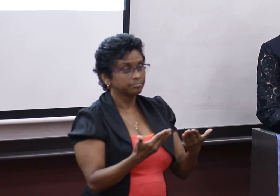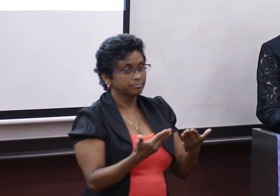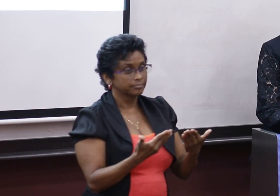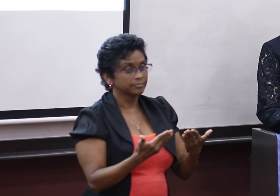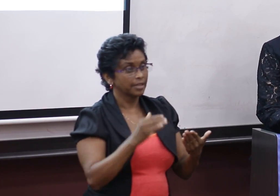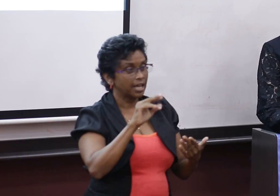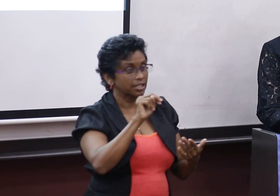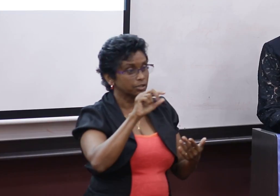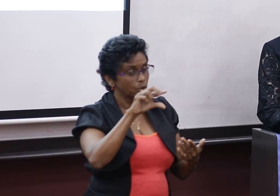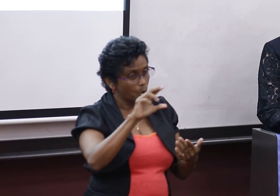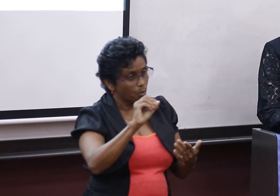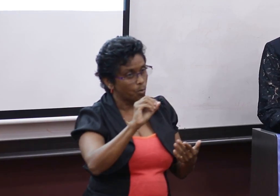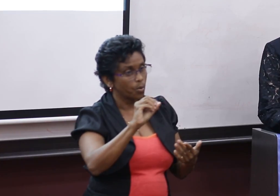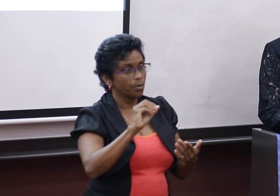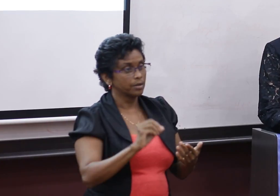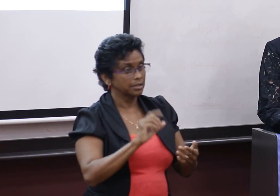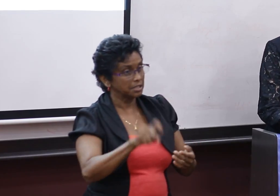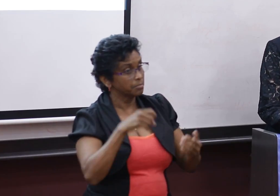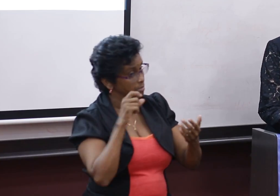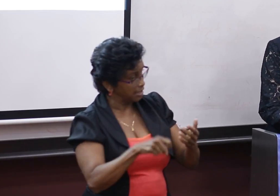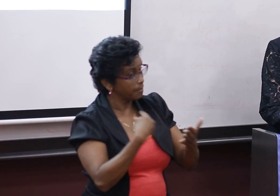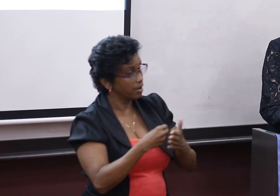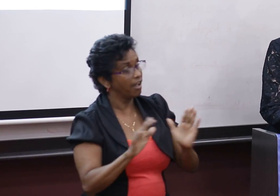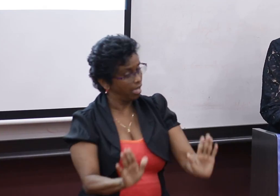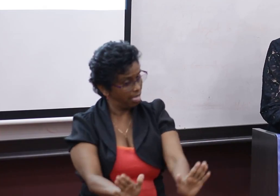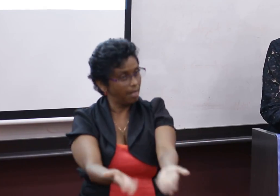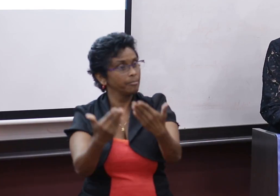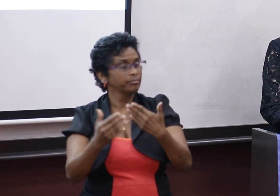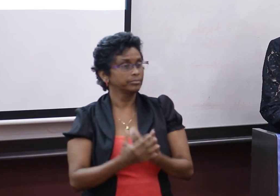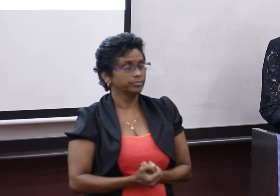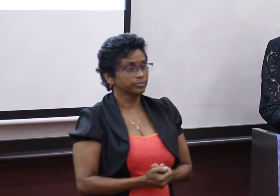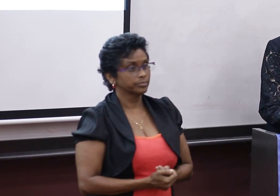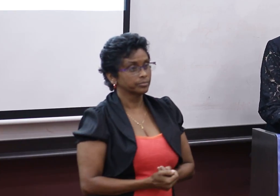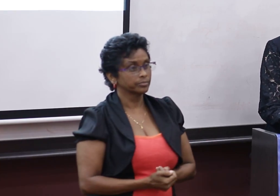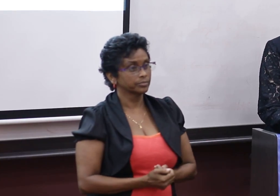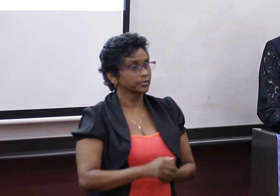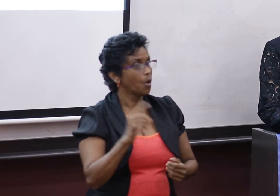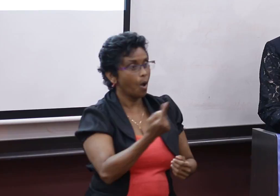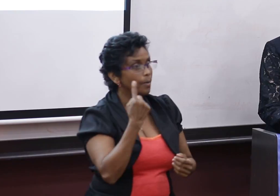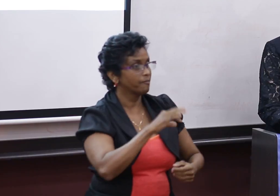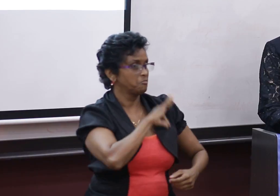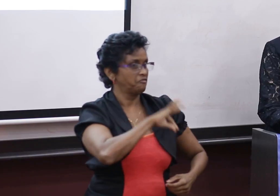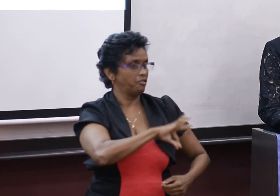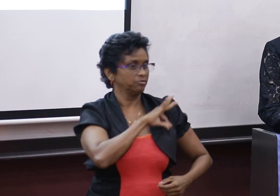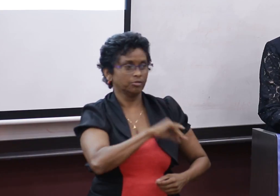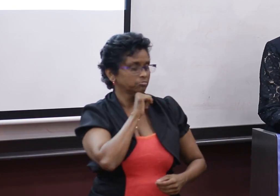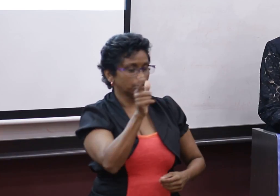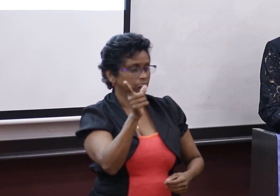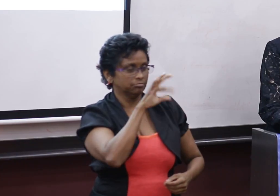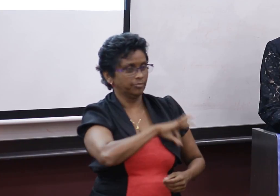always do things on a volunteer basis. Establish funding support for organizations that provide